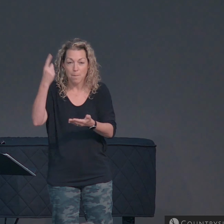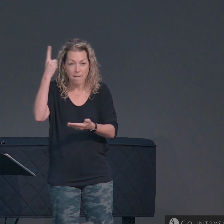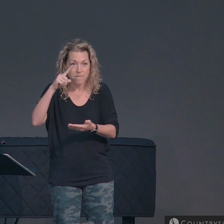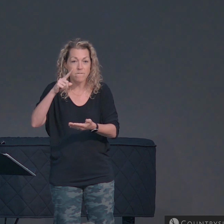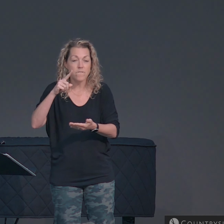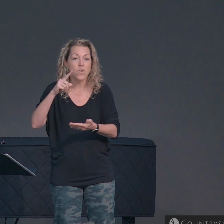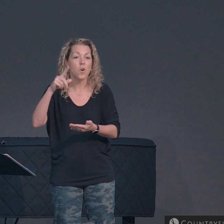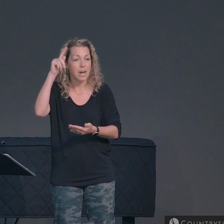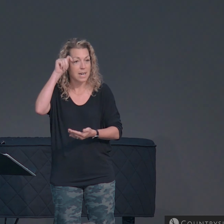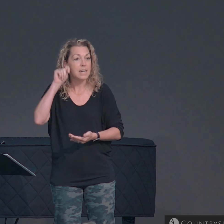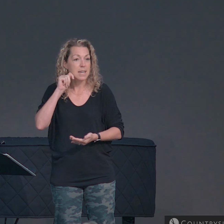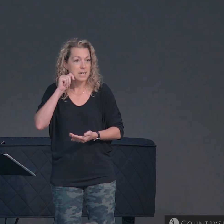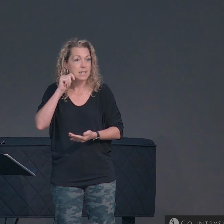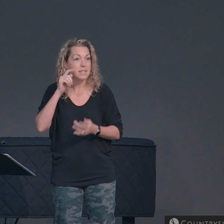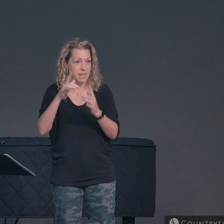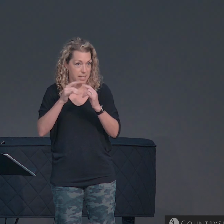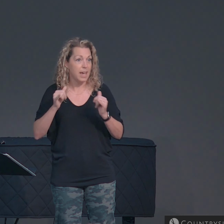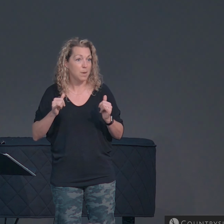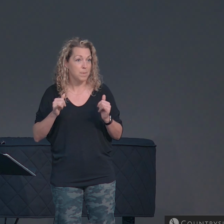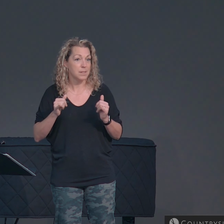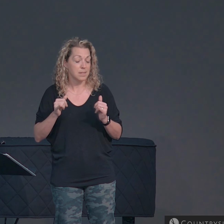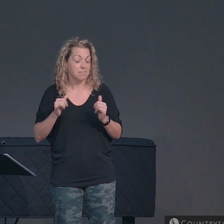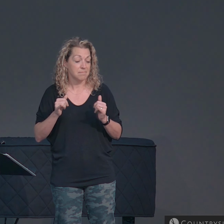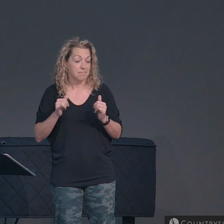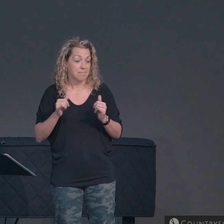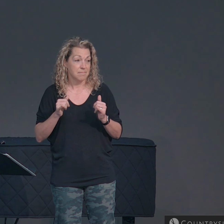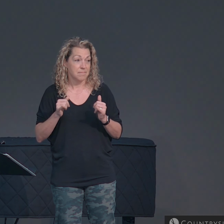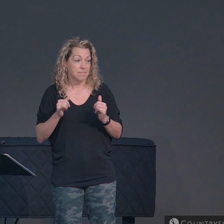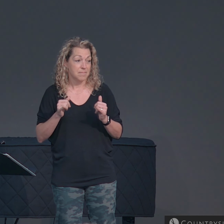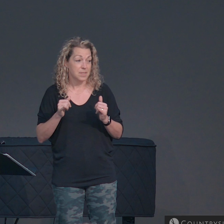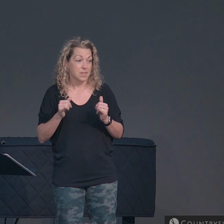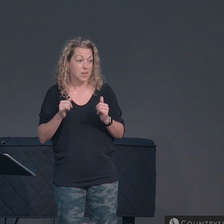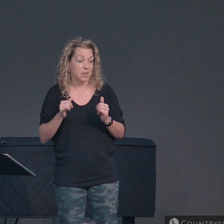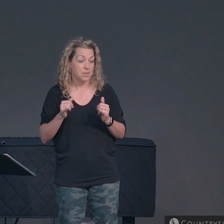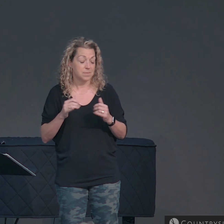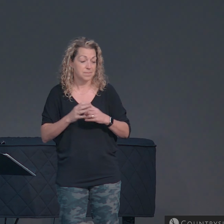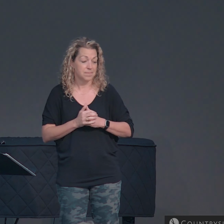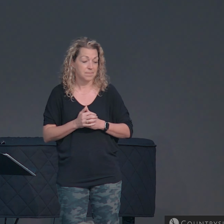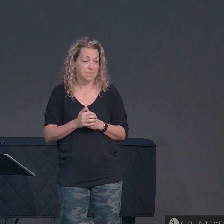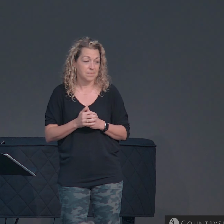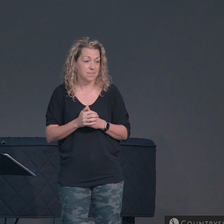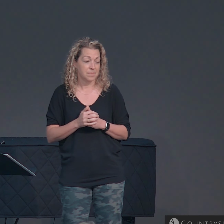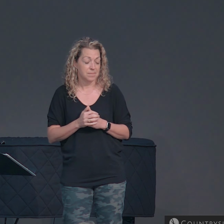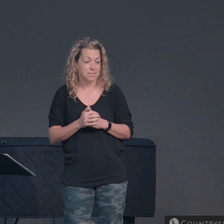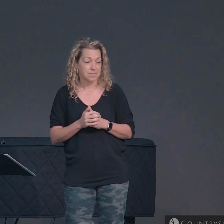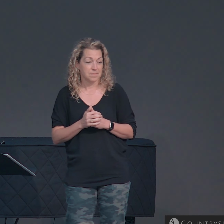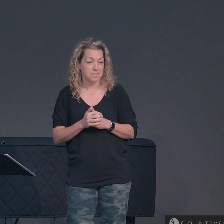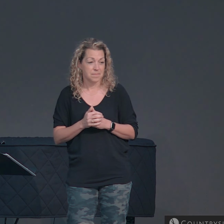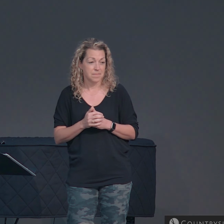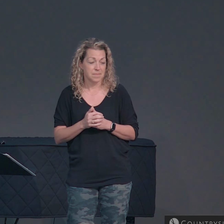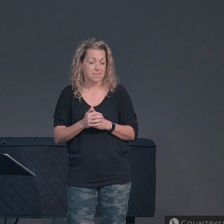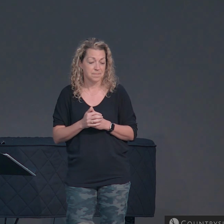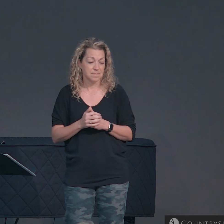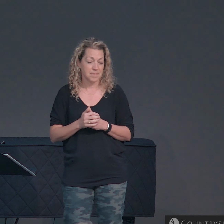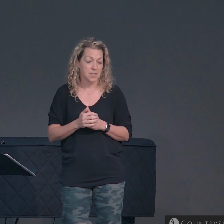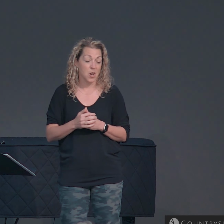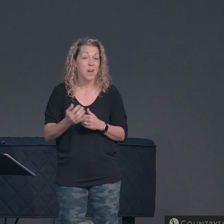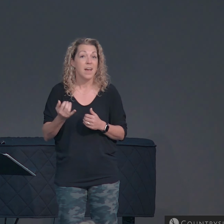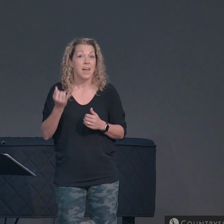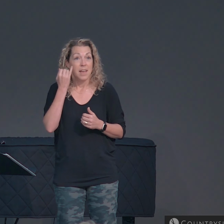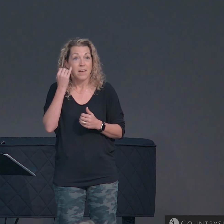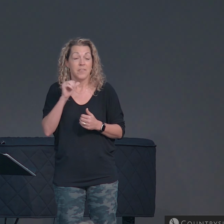open online. You can do that. Just so you know, the first 36 boys, the first 36 girls get to go. If you're not one of those first 36, you